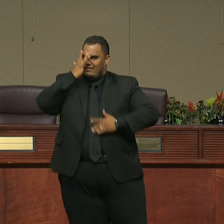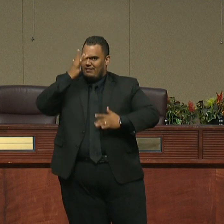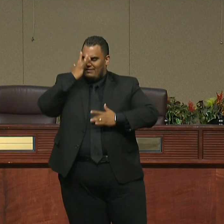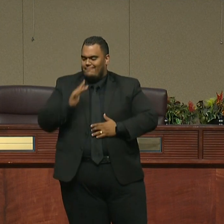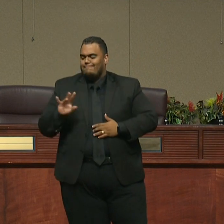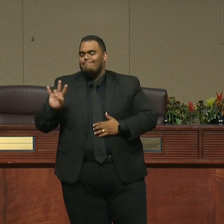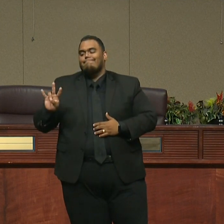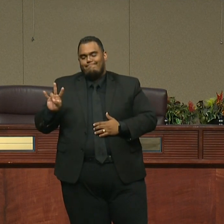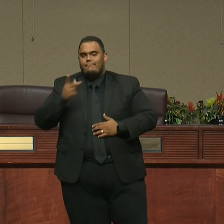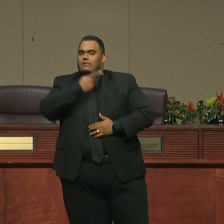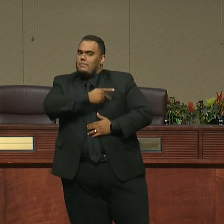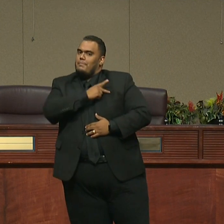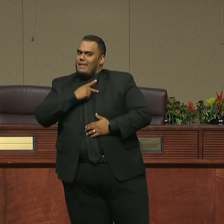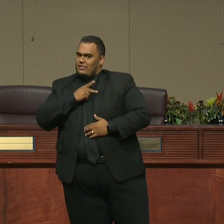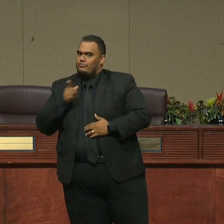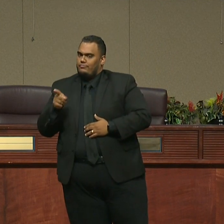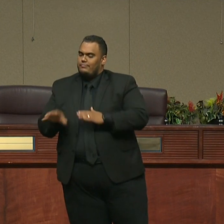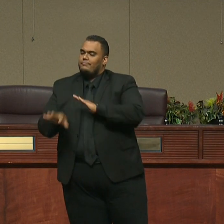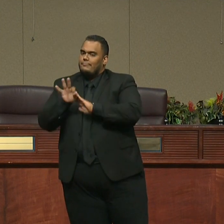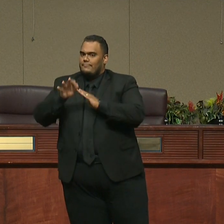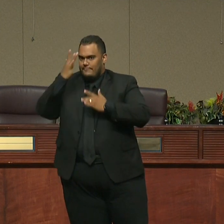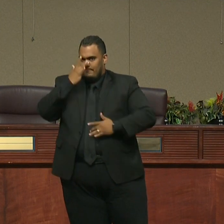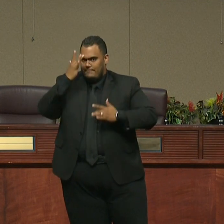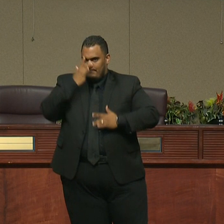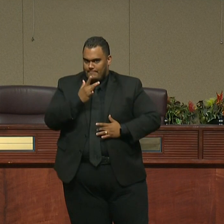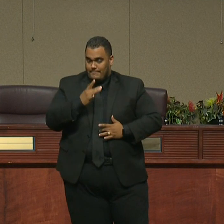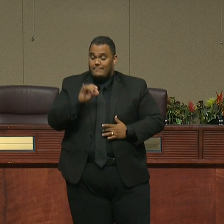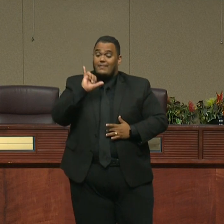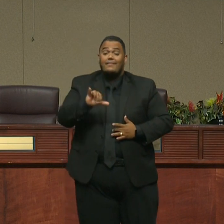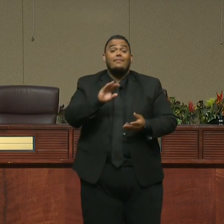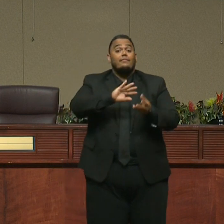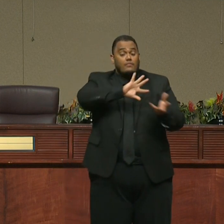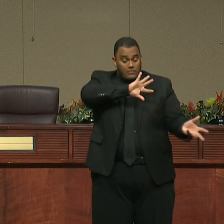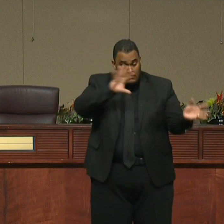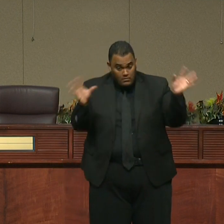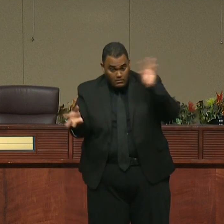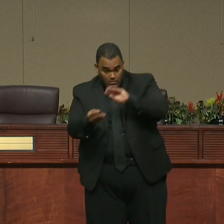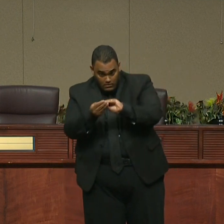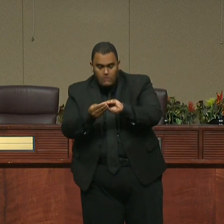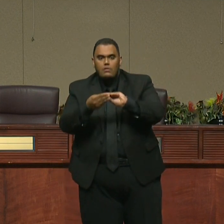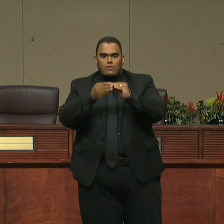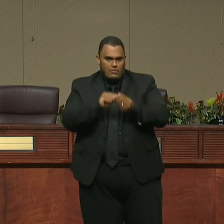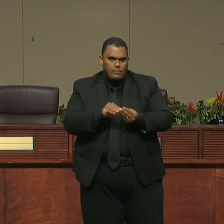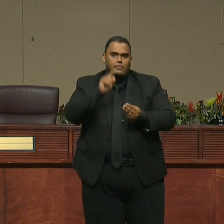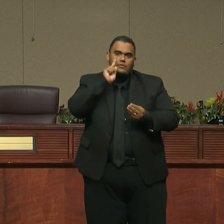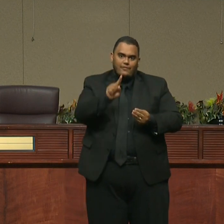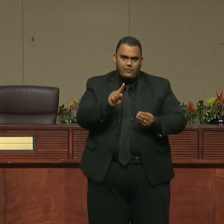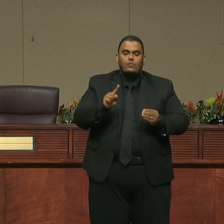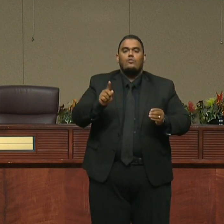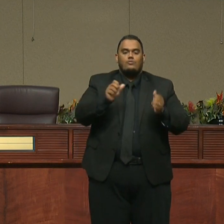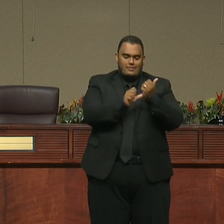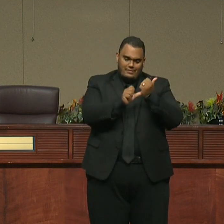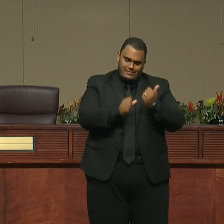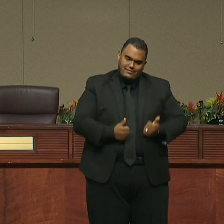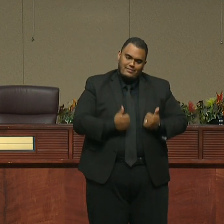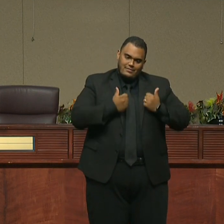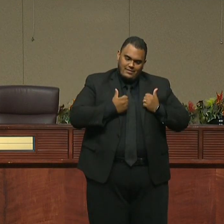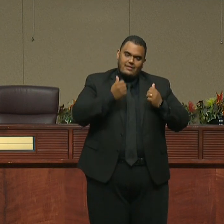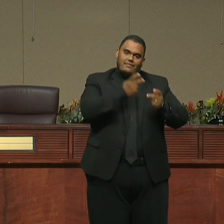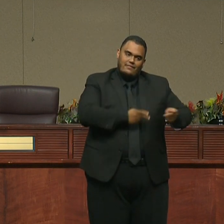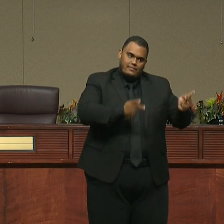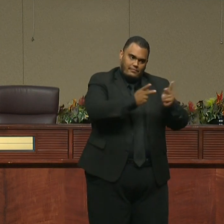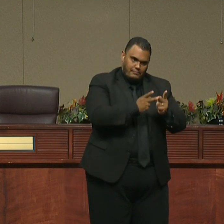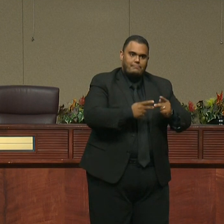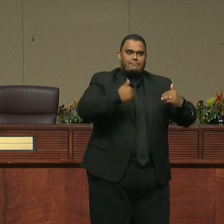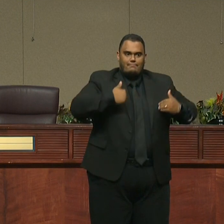residents. So those are the numbers of the facilities that have new cases since we talked to you